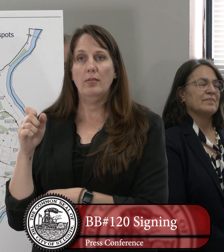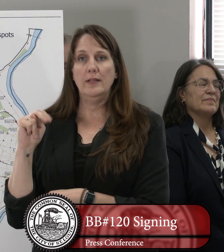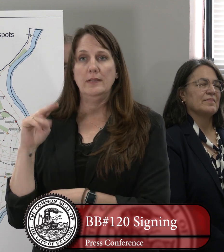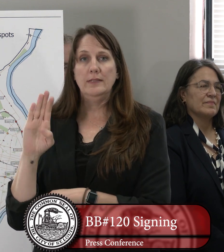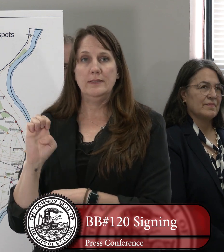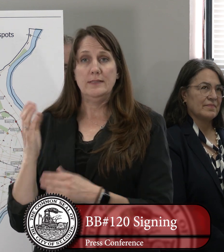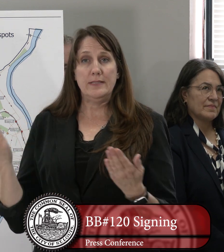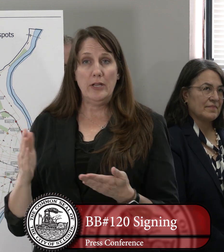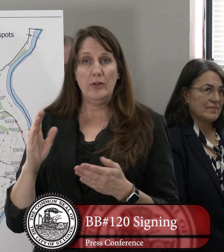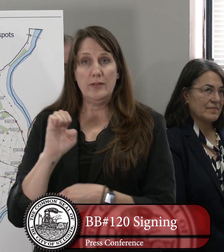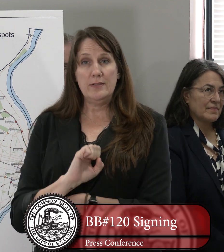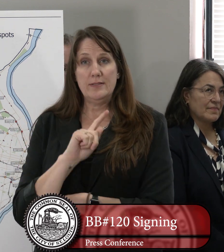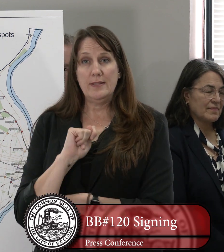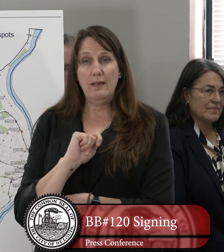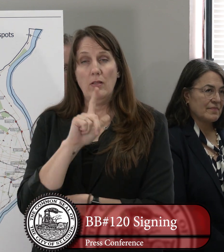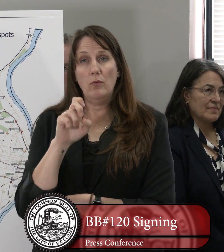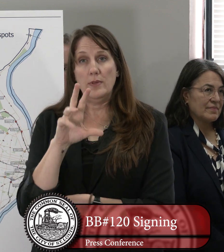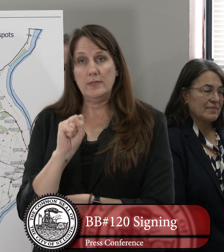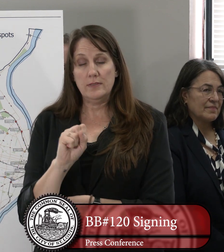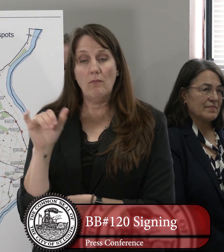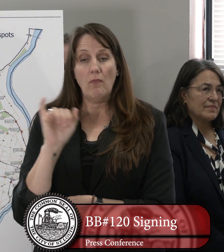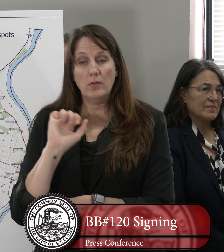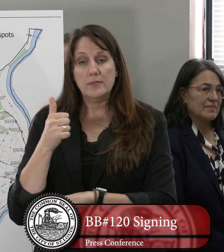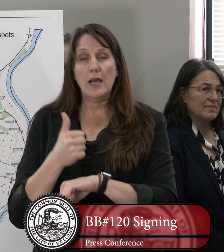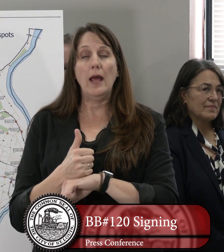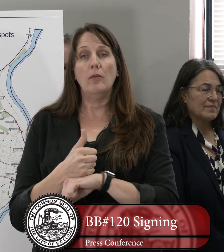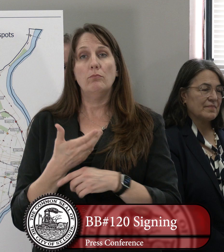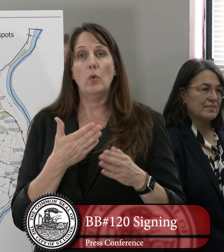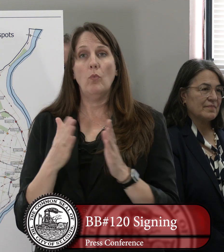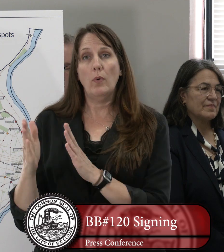also putting in place mechanisms for